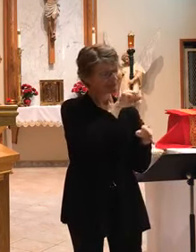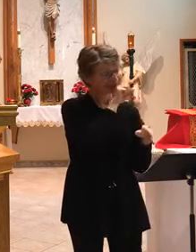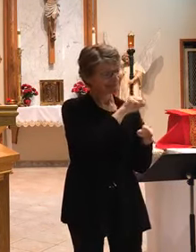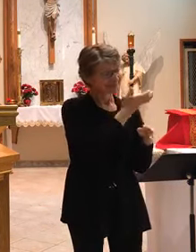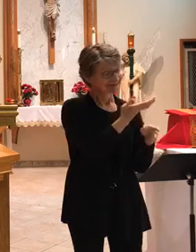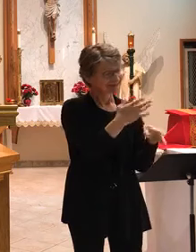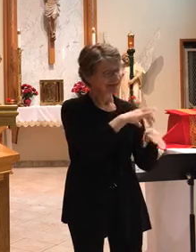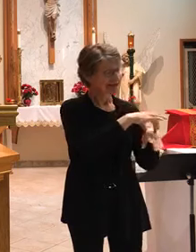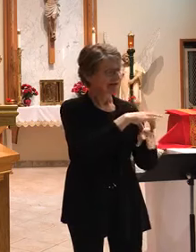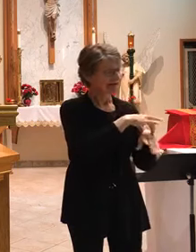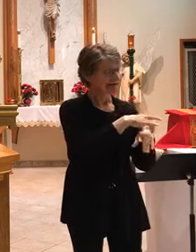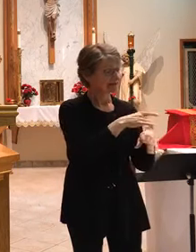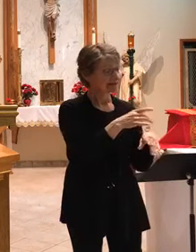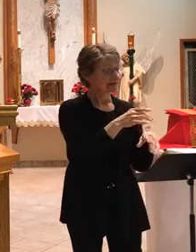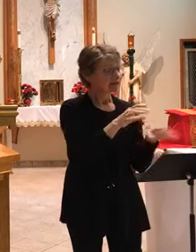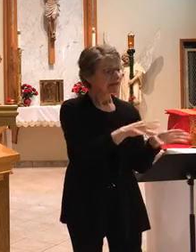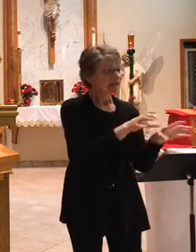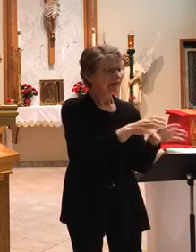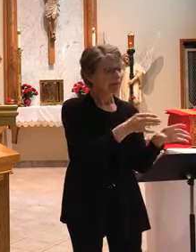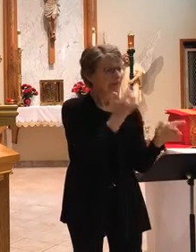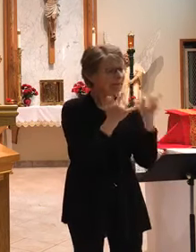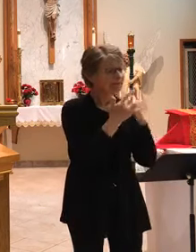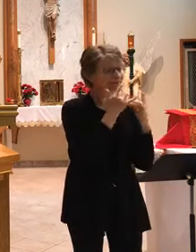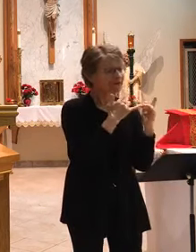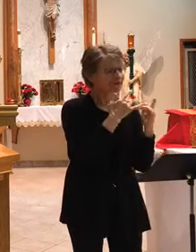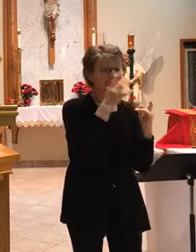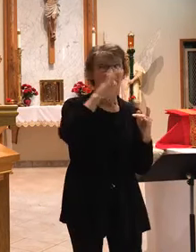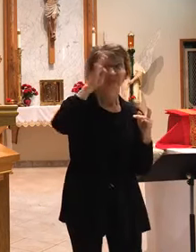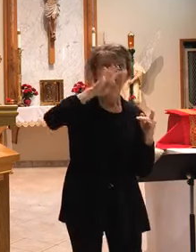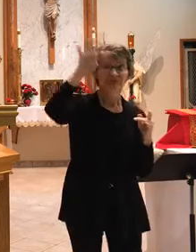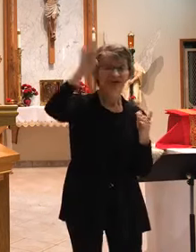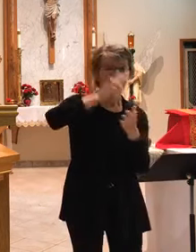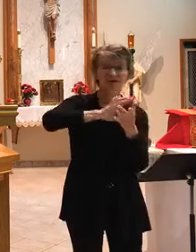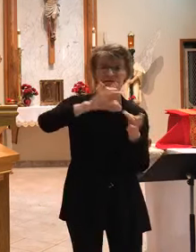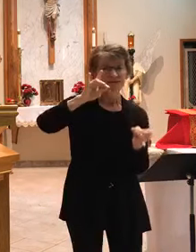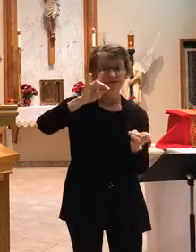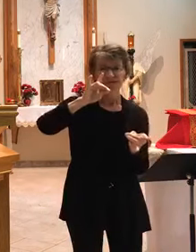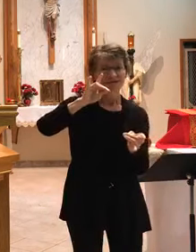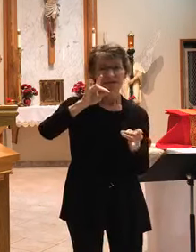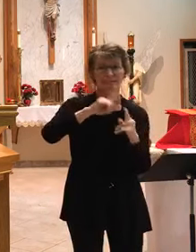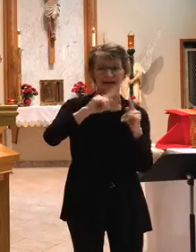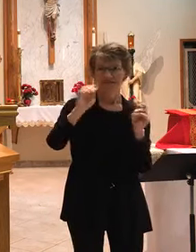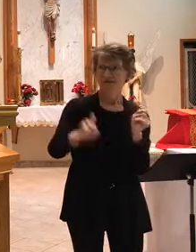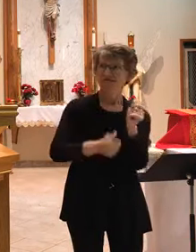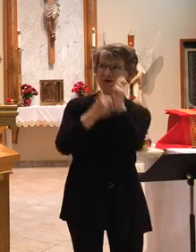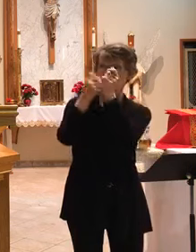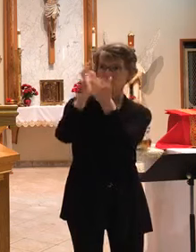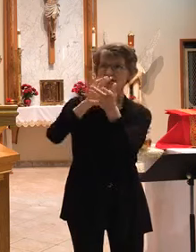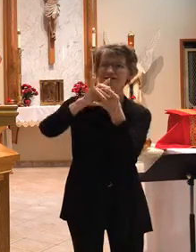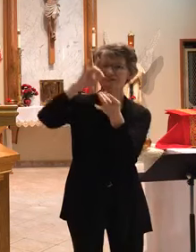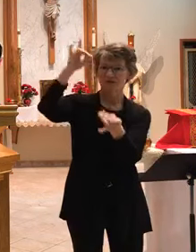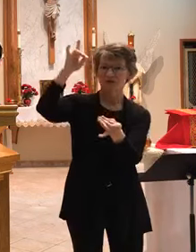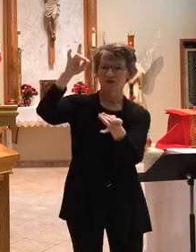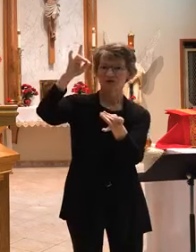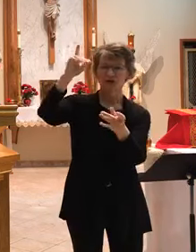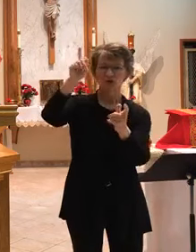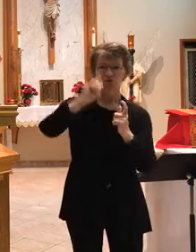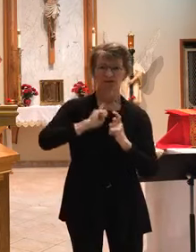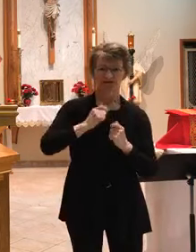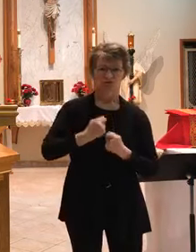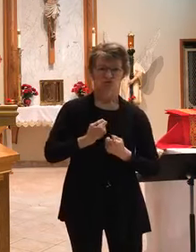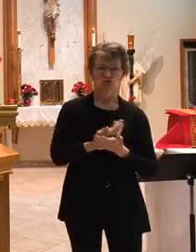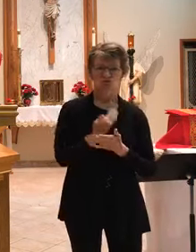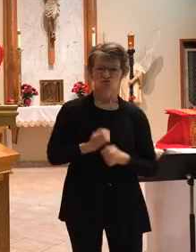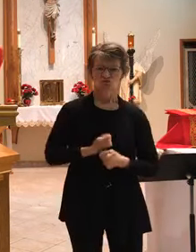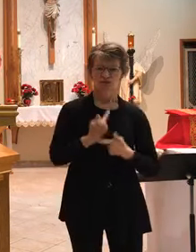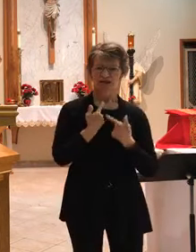is it makes us heavy, it makes us sad, it brings depression. But living according to the Spirit brings life, and that we can have life